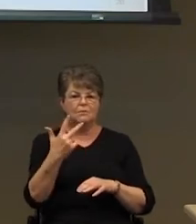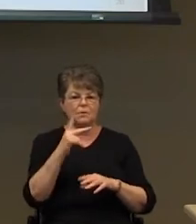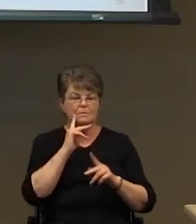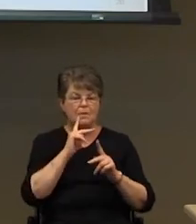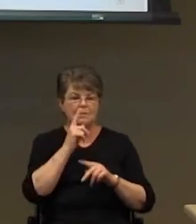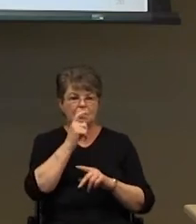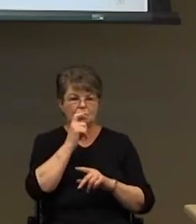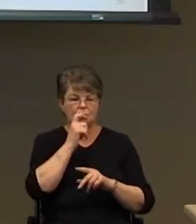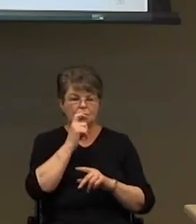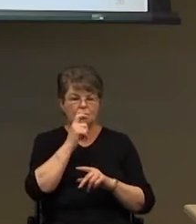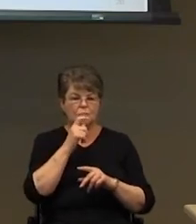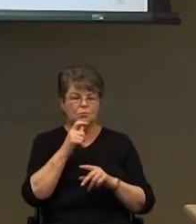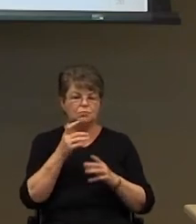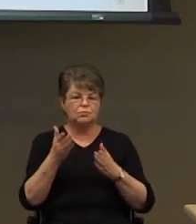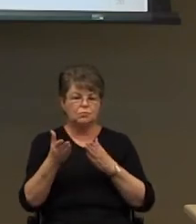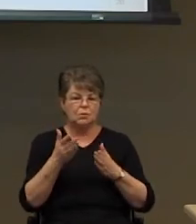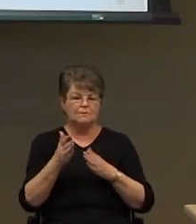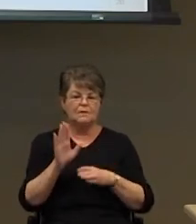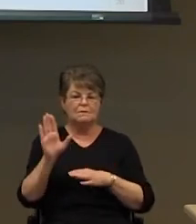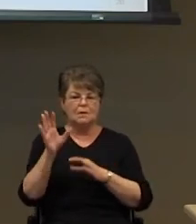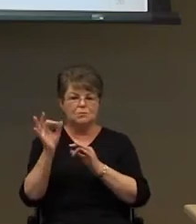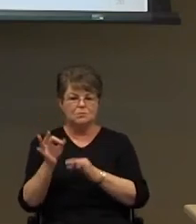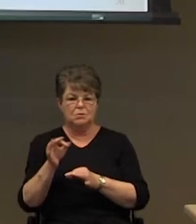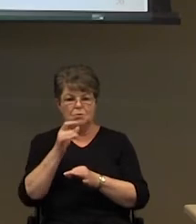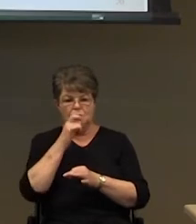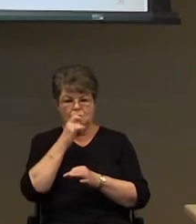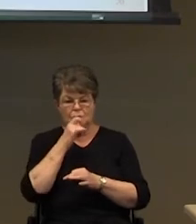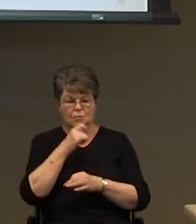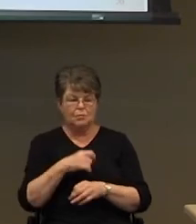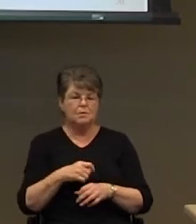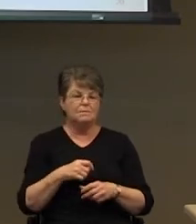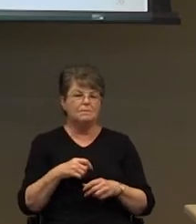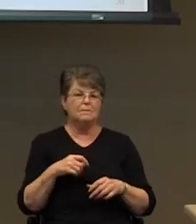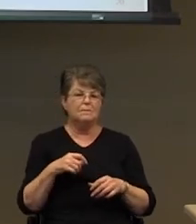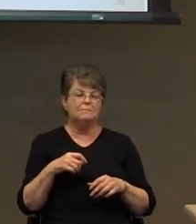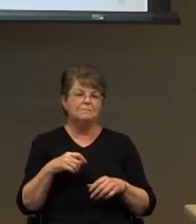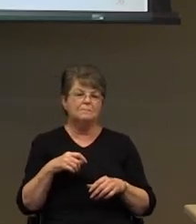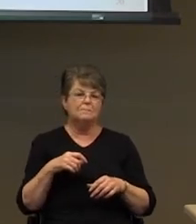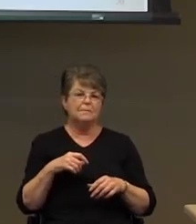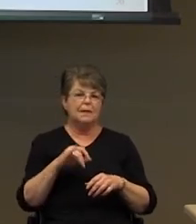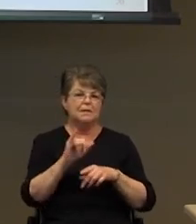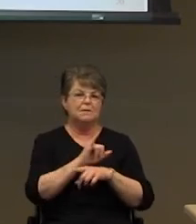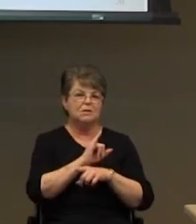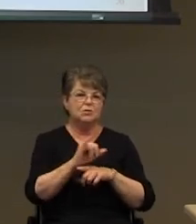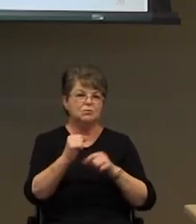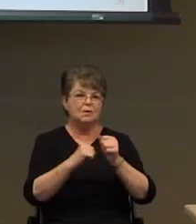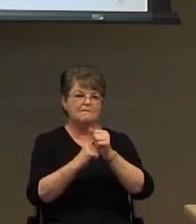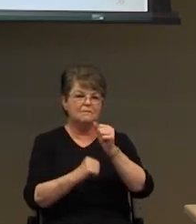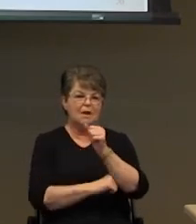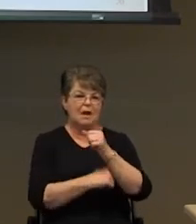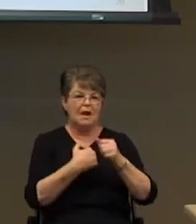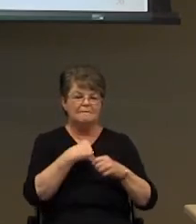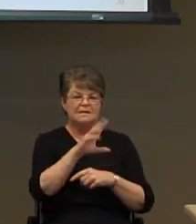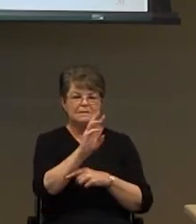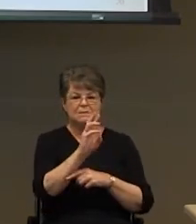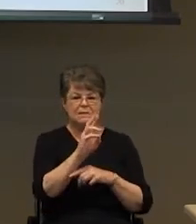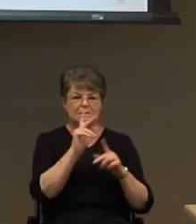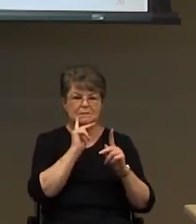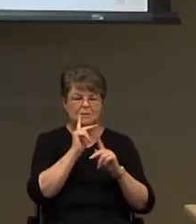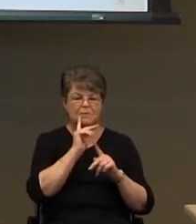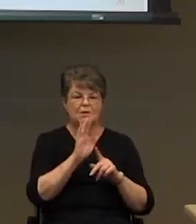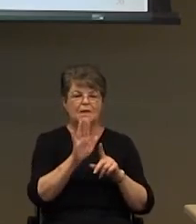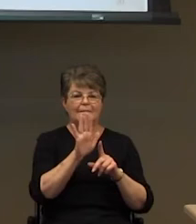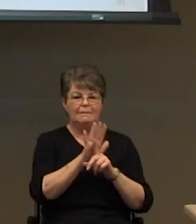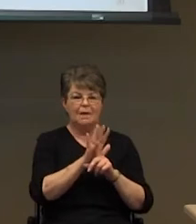would serve on the board. It would be their decision determining who that is. The industrial foundation would have 6 people who serve on the board. And it's